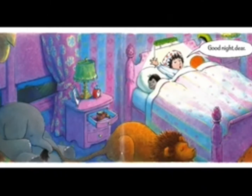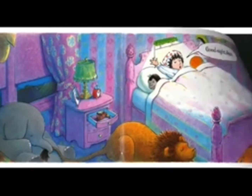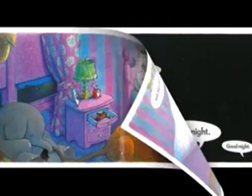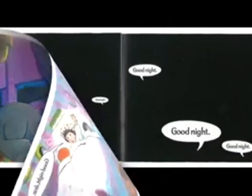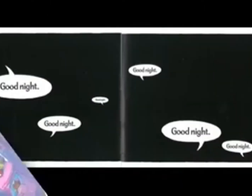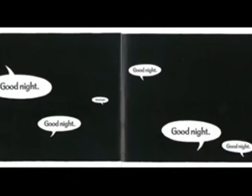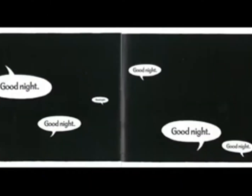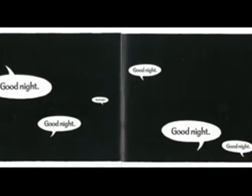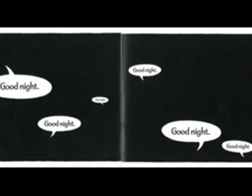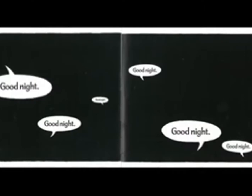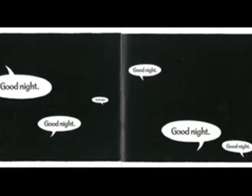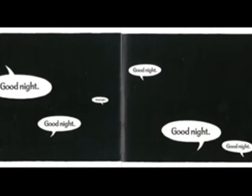asleep in the room.